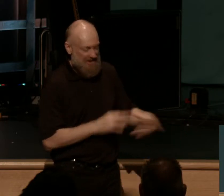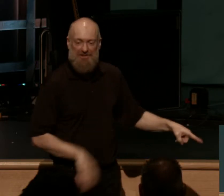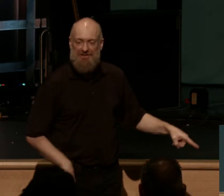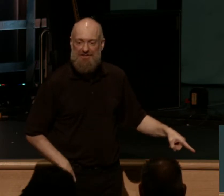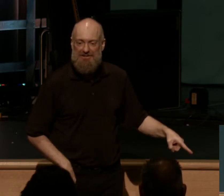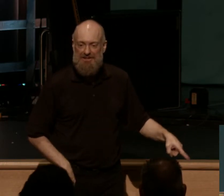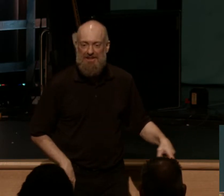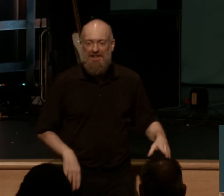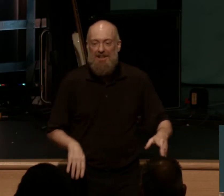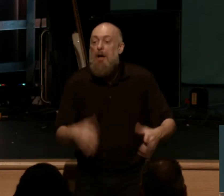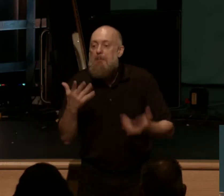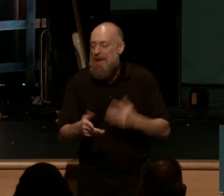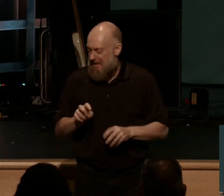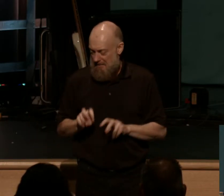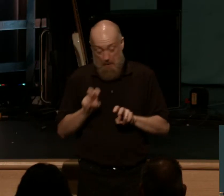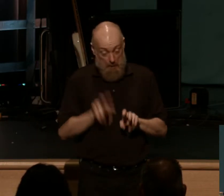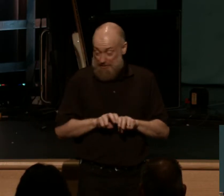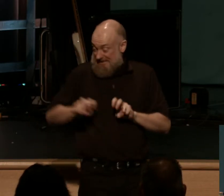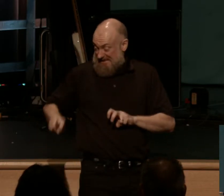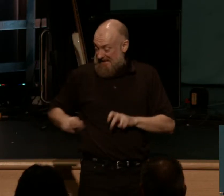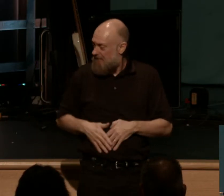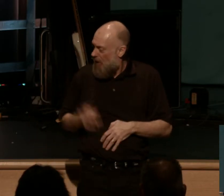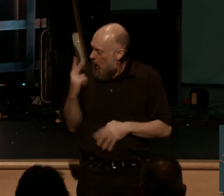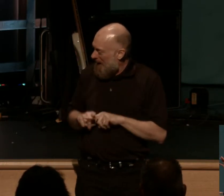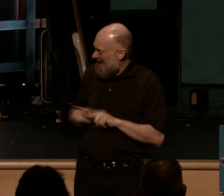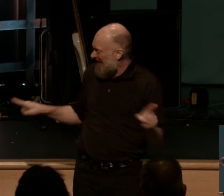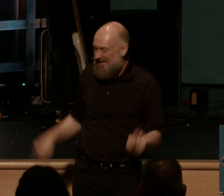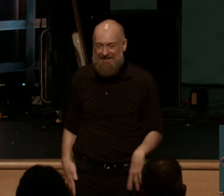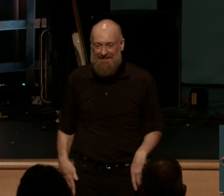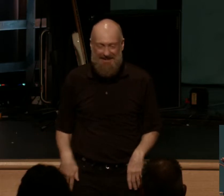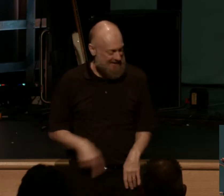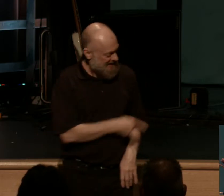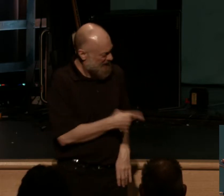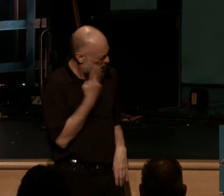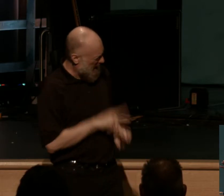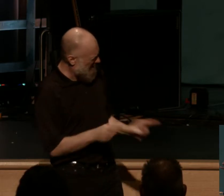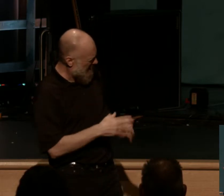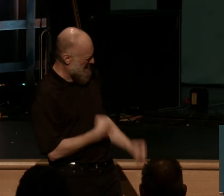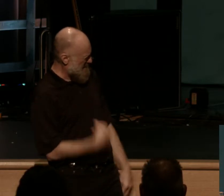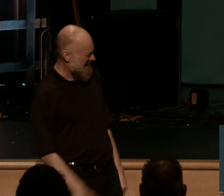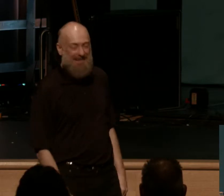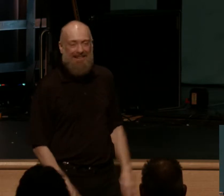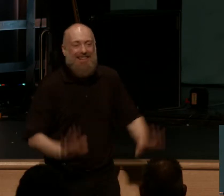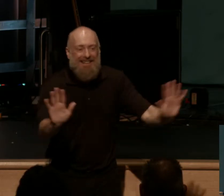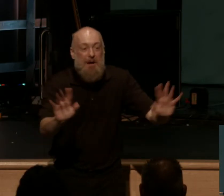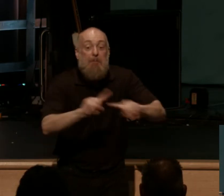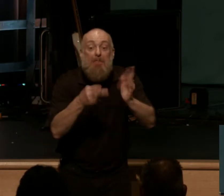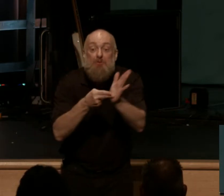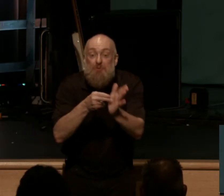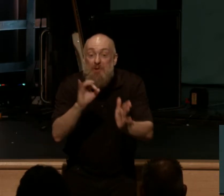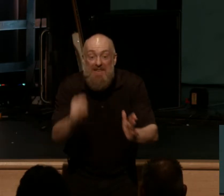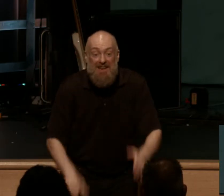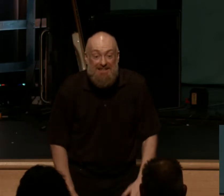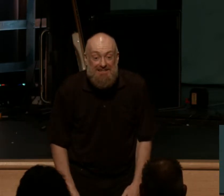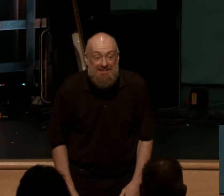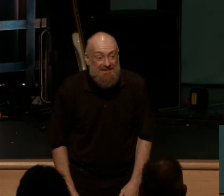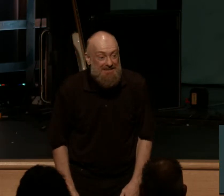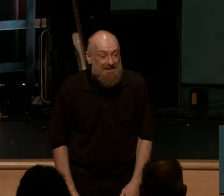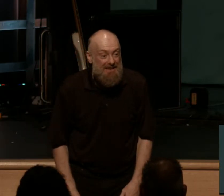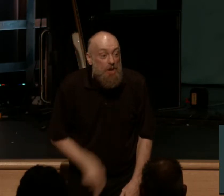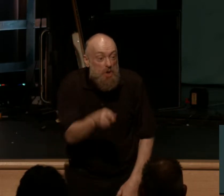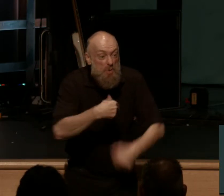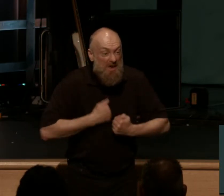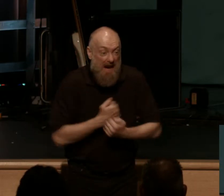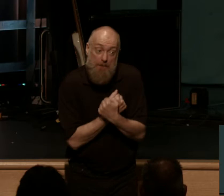like your brother and sister in Christ in this room. Look at all the very different representations, so awesome, so beautiful. But the reality is you think you love your earthly brother